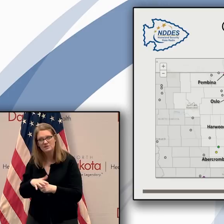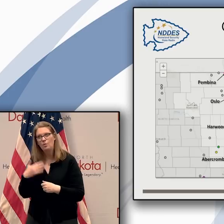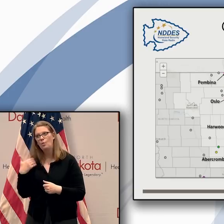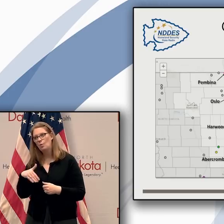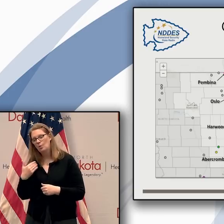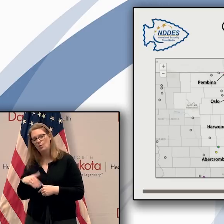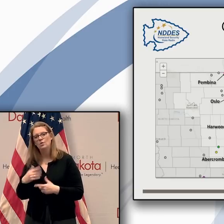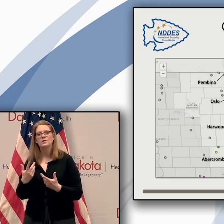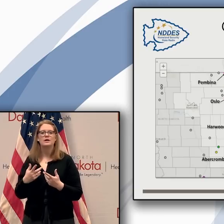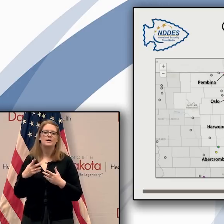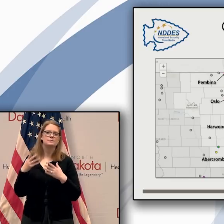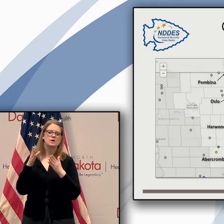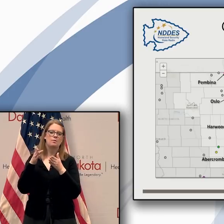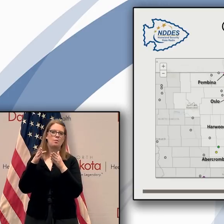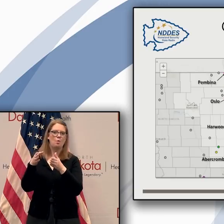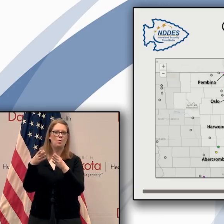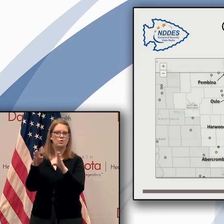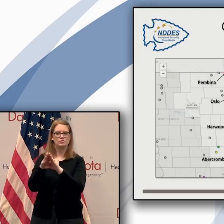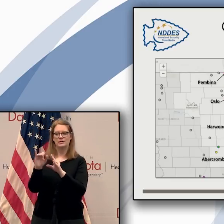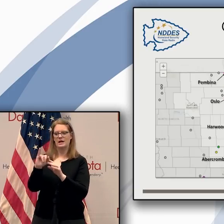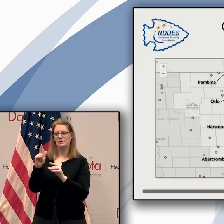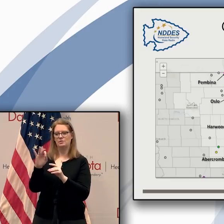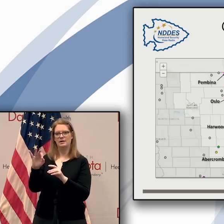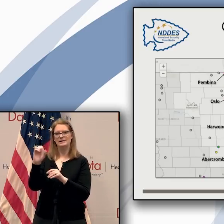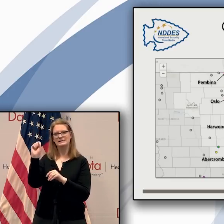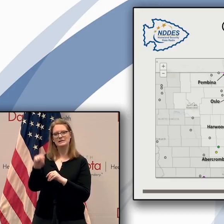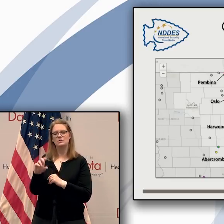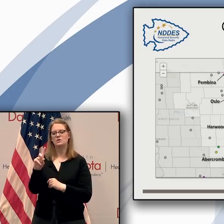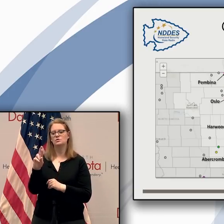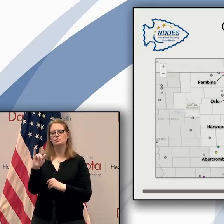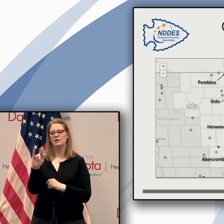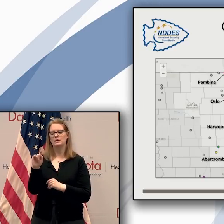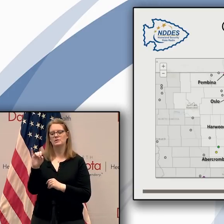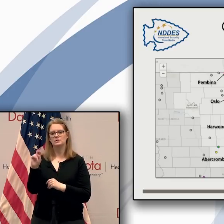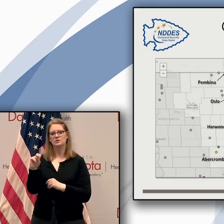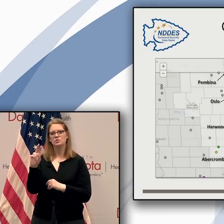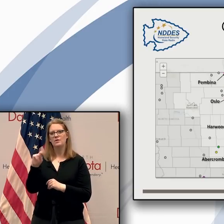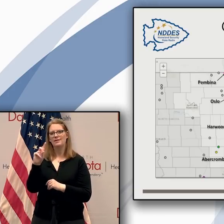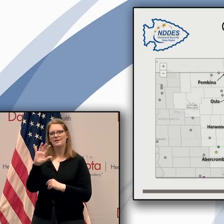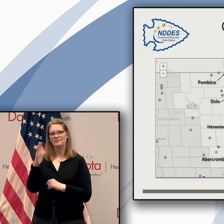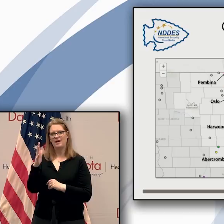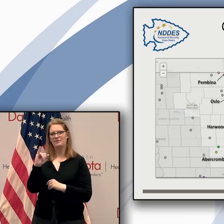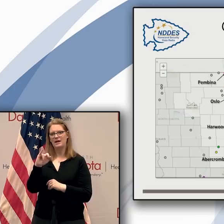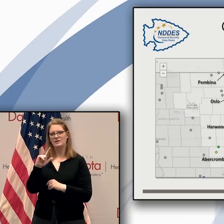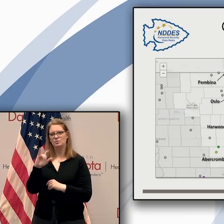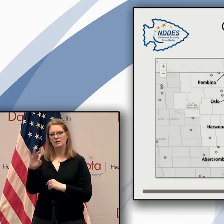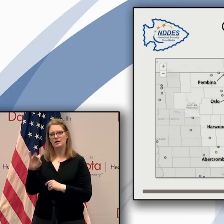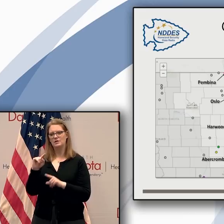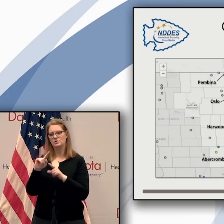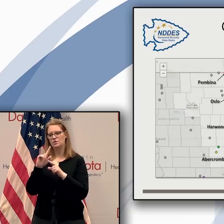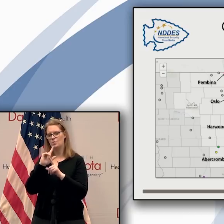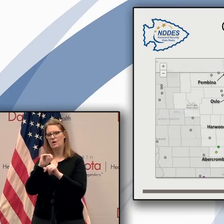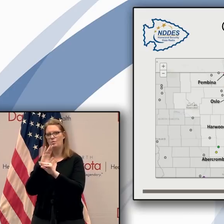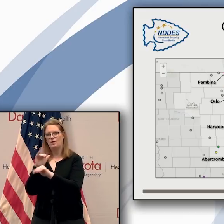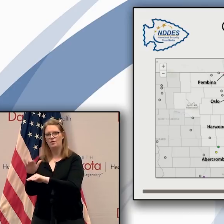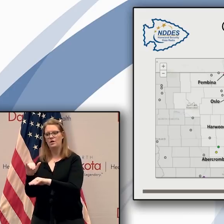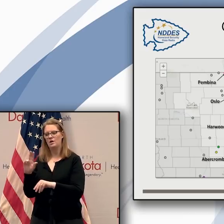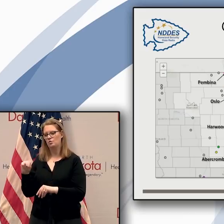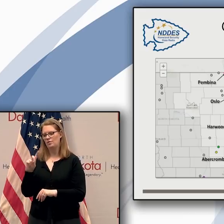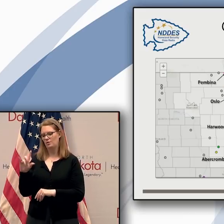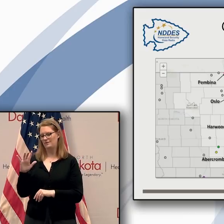we have some road closures on I-29 south of Drayton, North Dakota 5 from I-29 to the Red River, and North